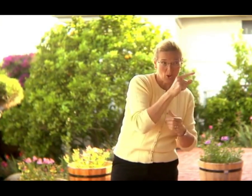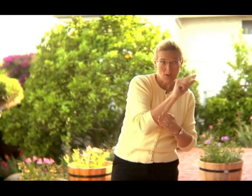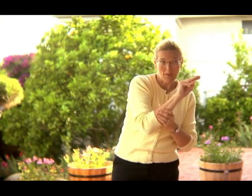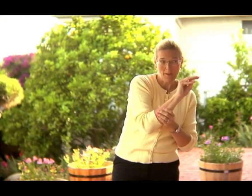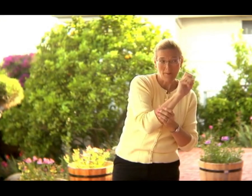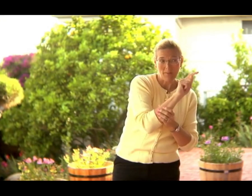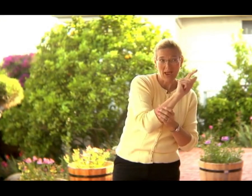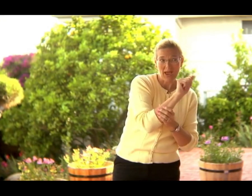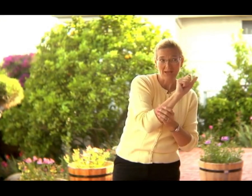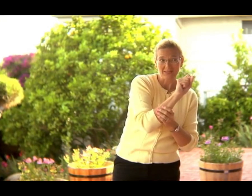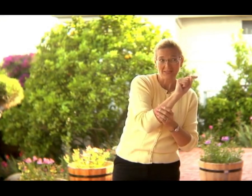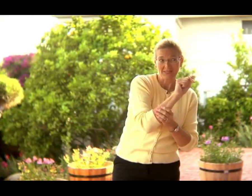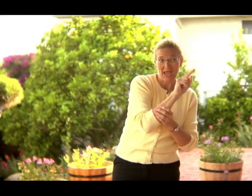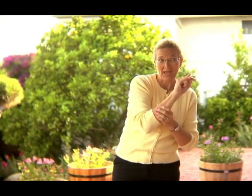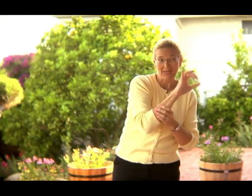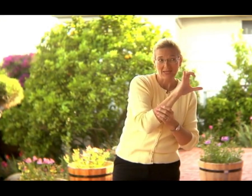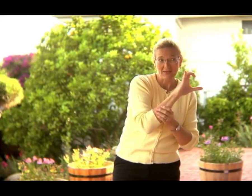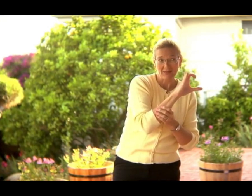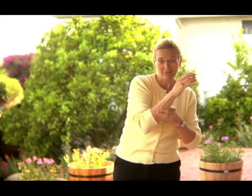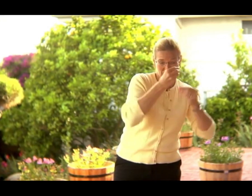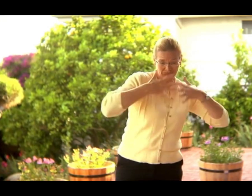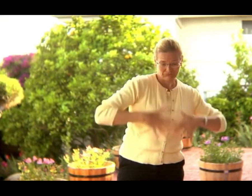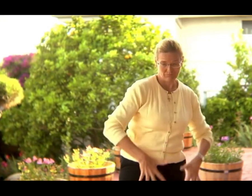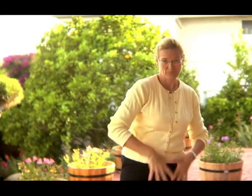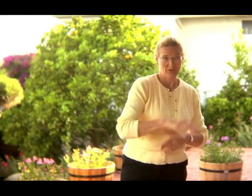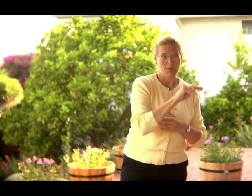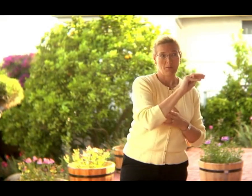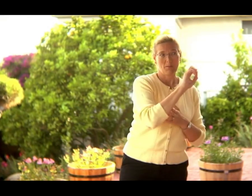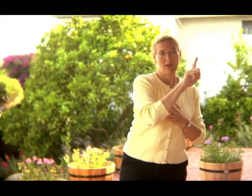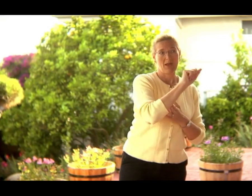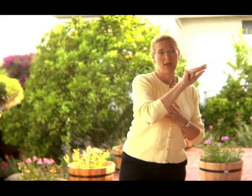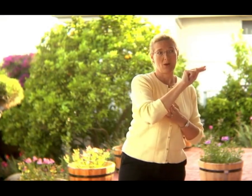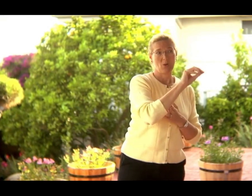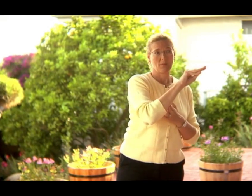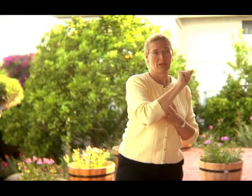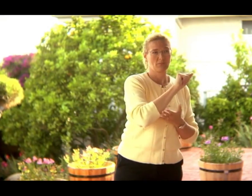to try to find better treatments for metastatic melanoma.